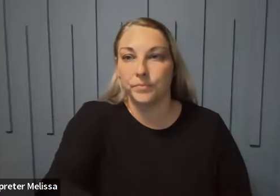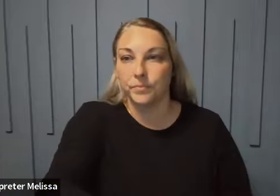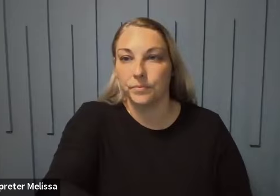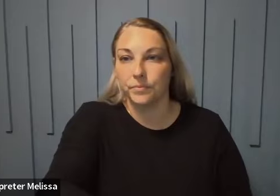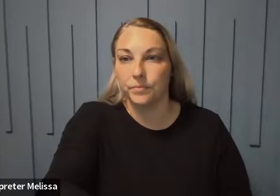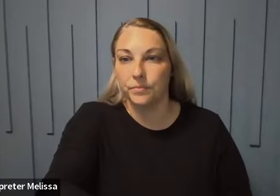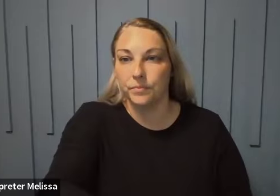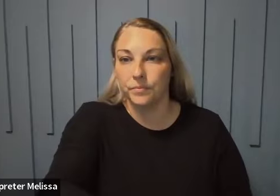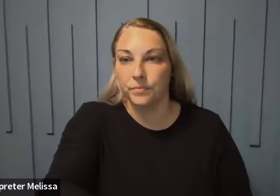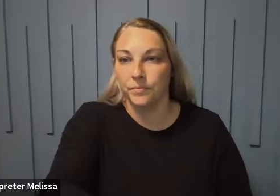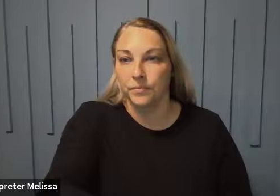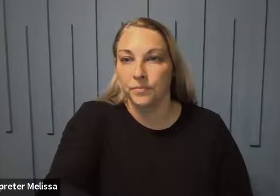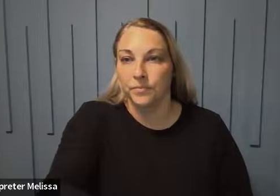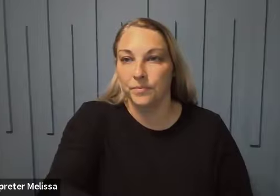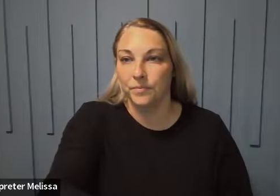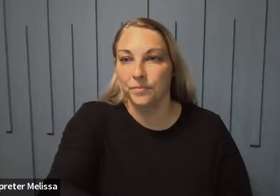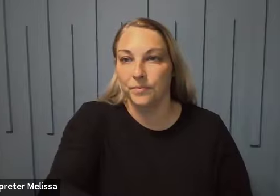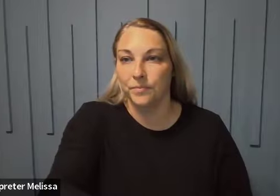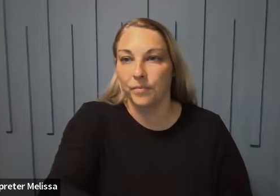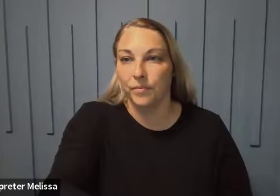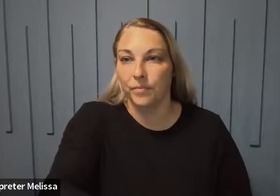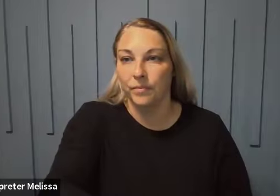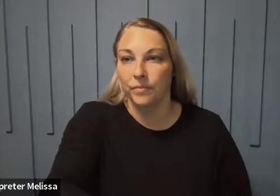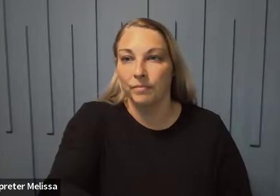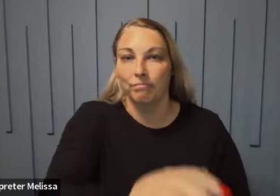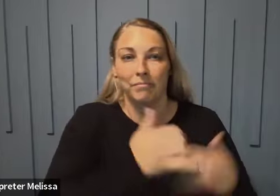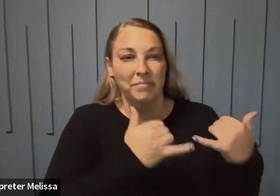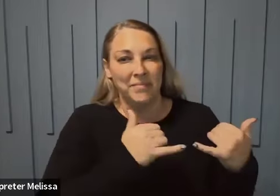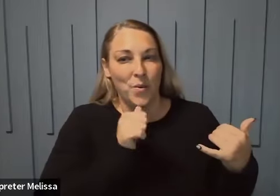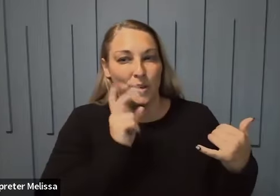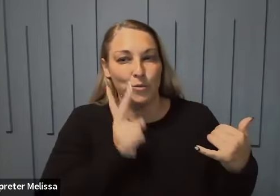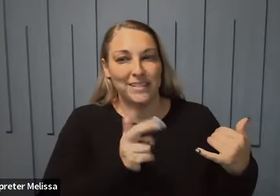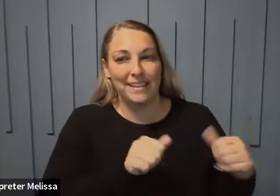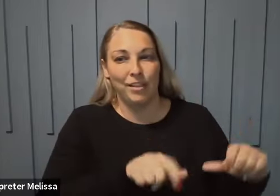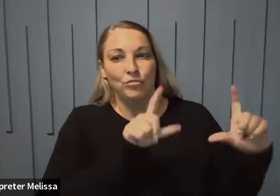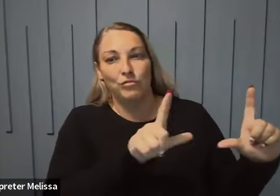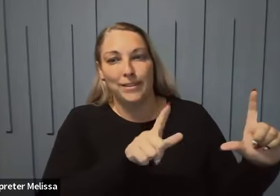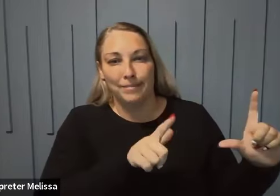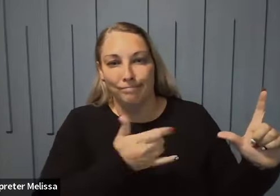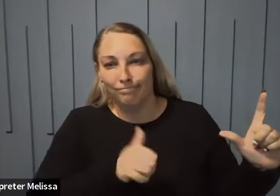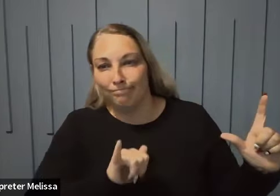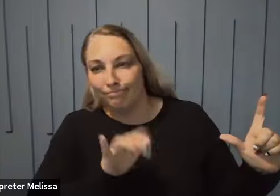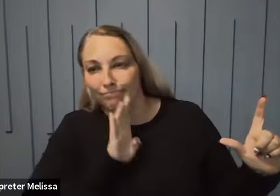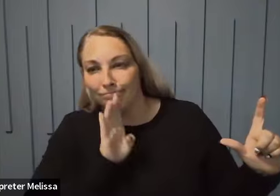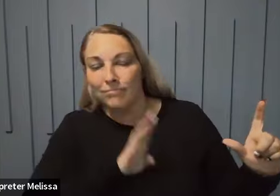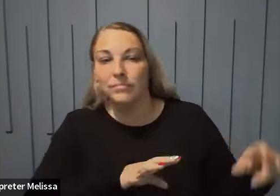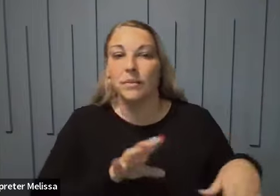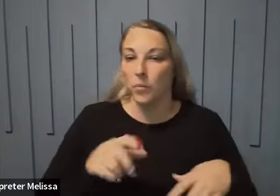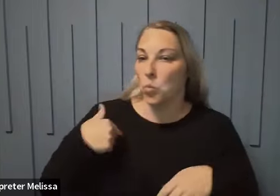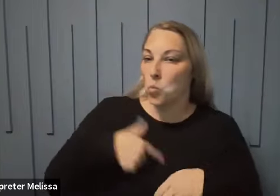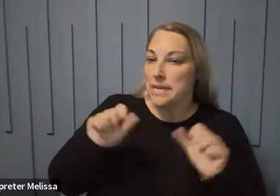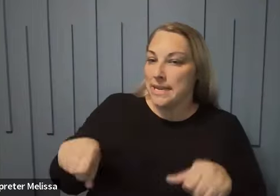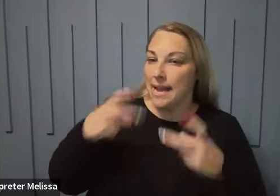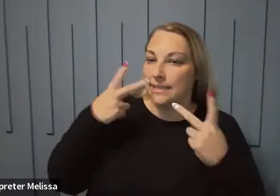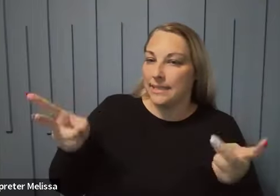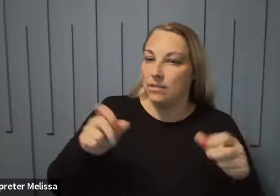Suddenly I can't see what I could see before, so that's frustrating. Oh, we can see your screen, your